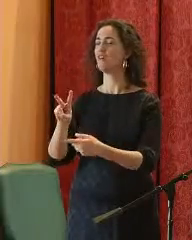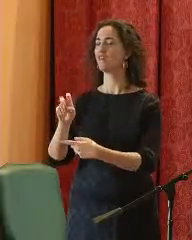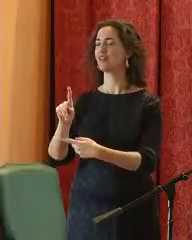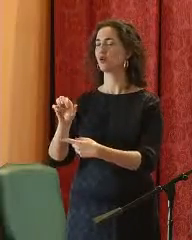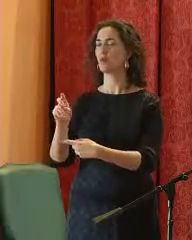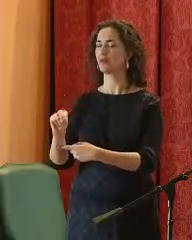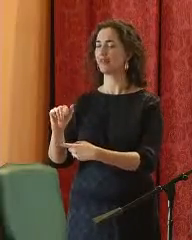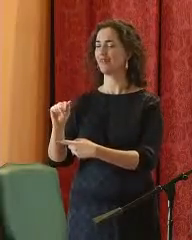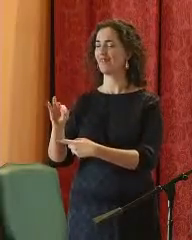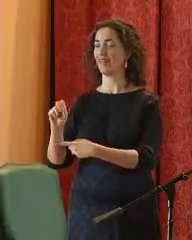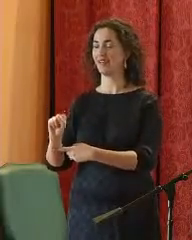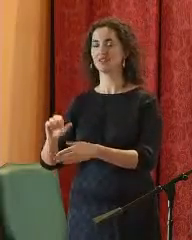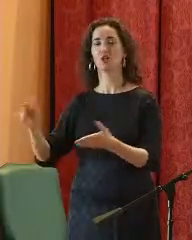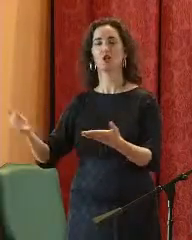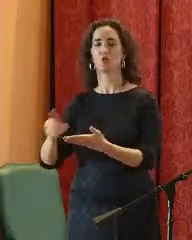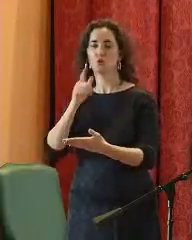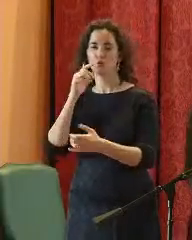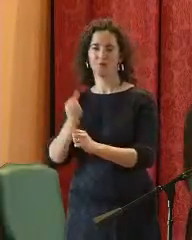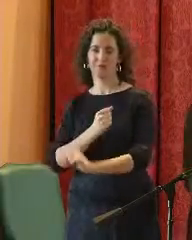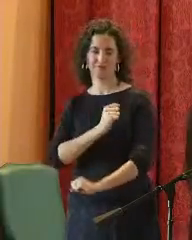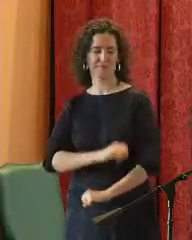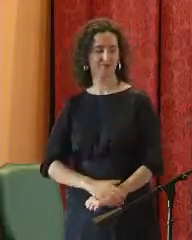recipient.